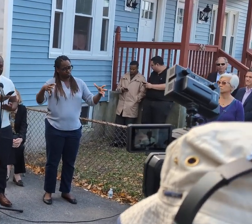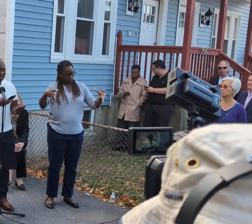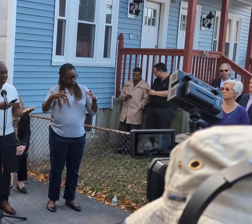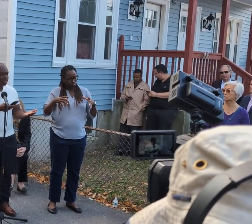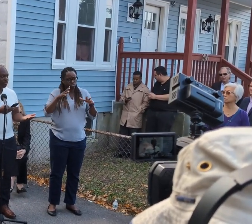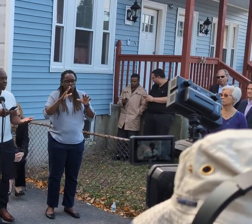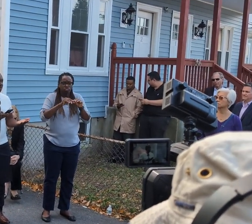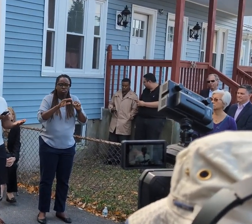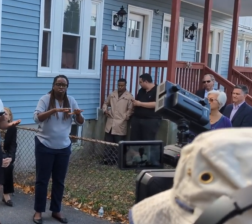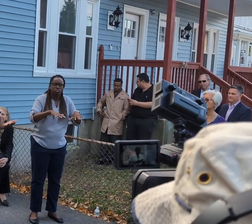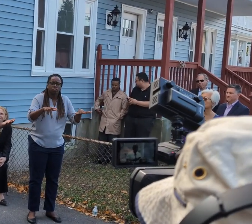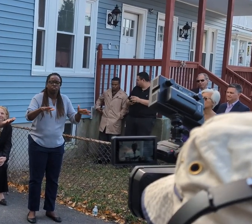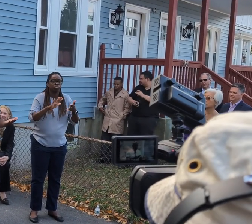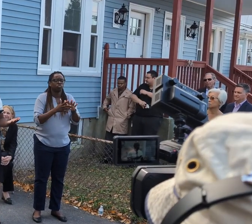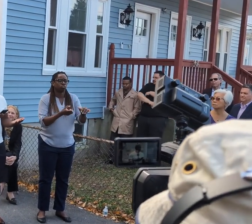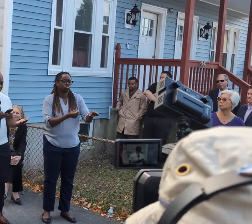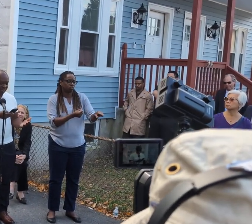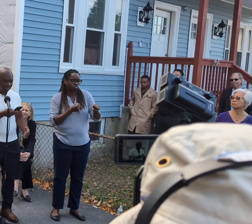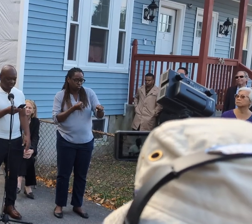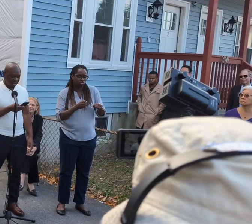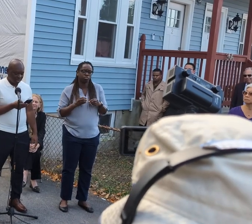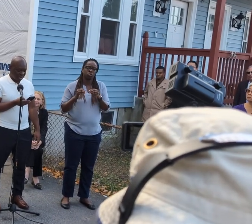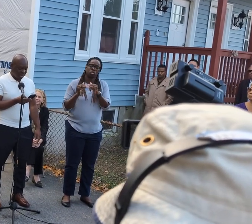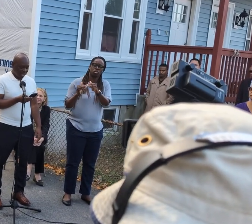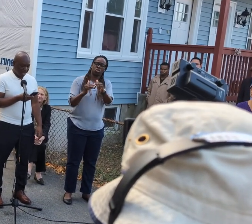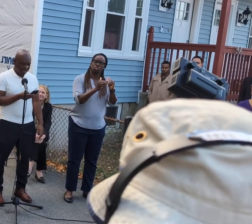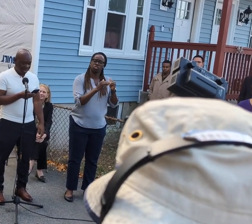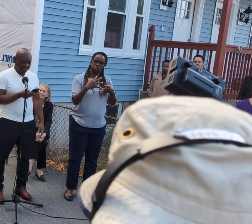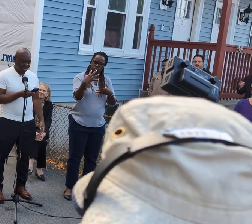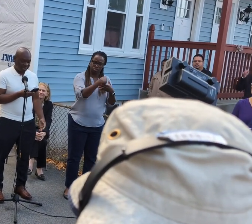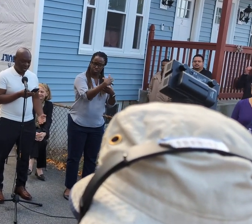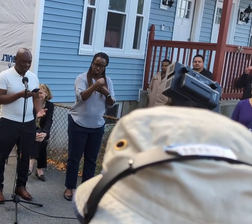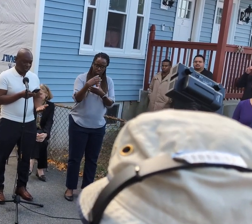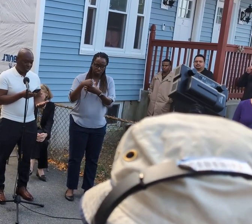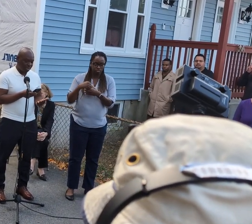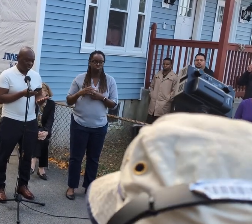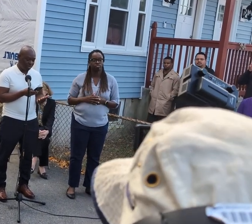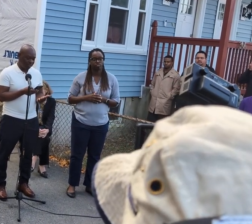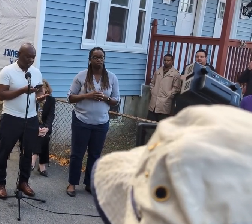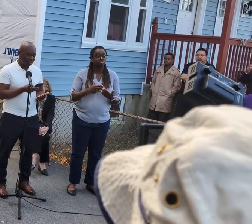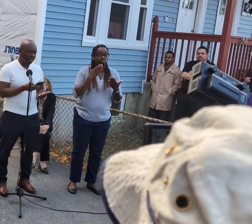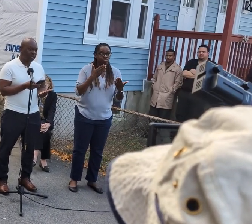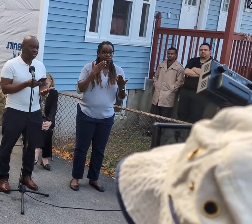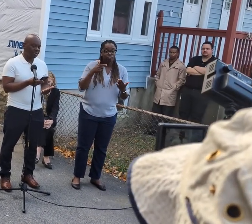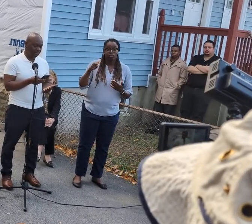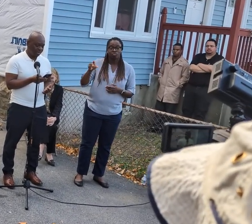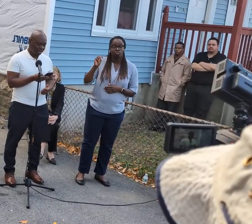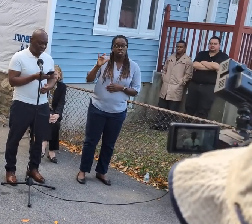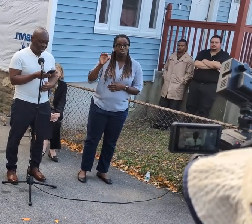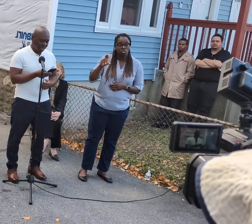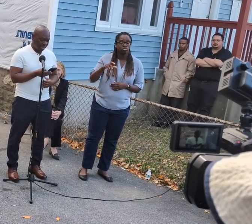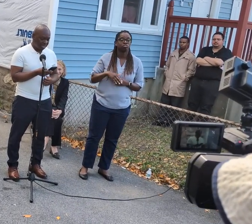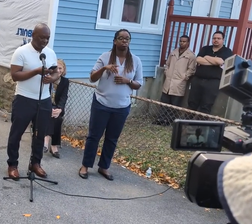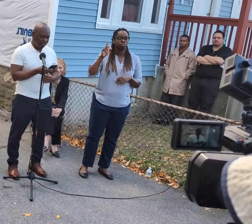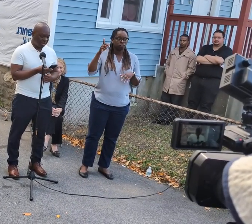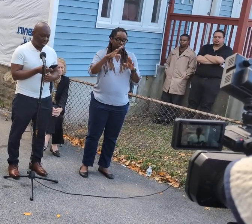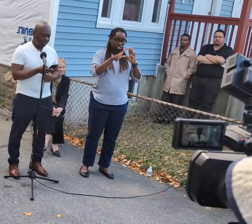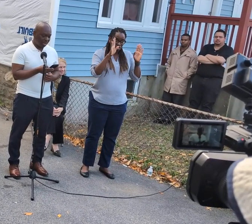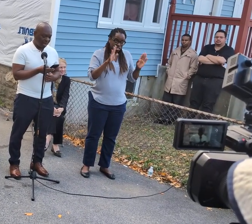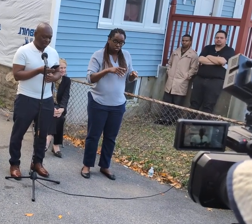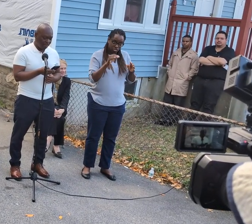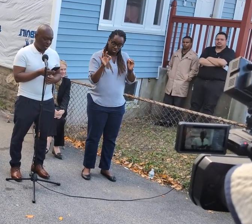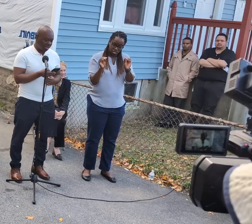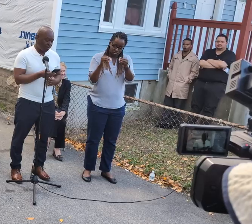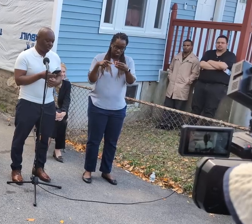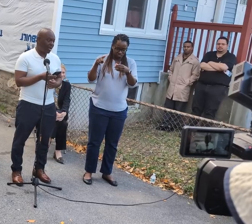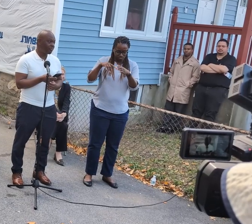and the support of the Mayor's Office of Housing and giving us this opportunity to serve this great city. Let's keep building